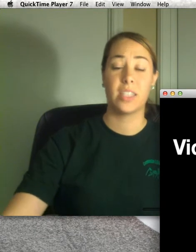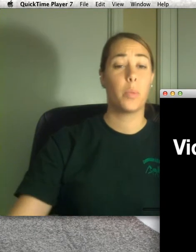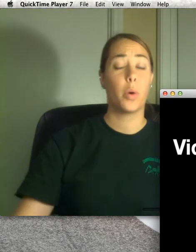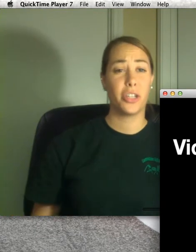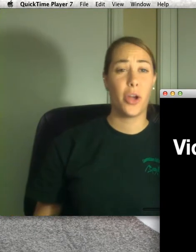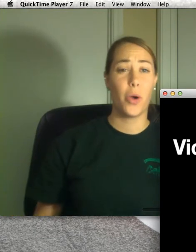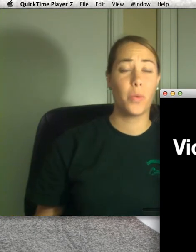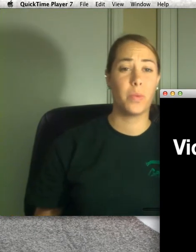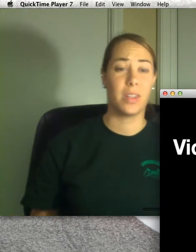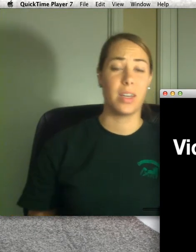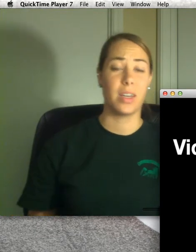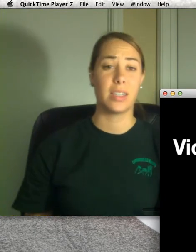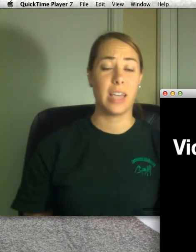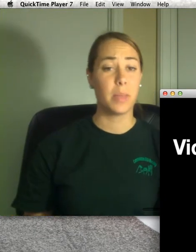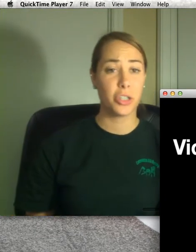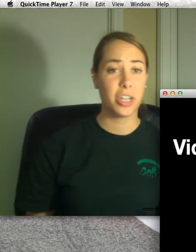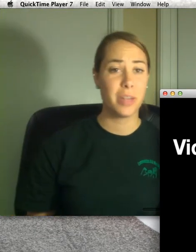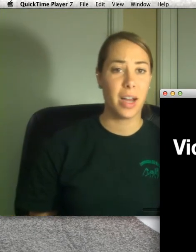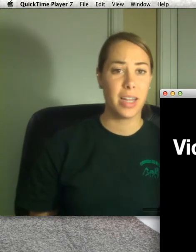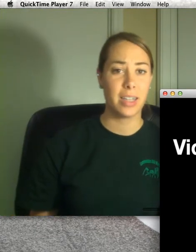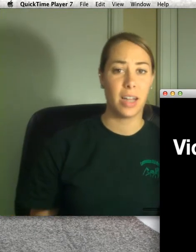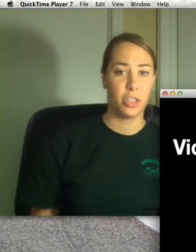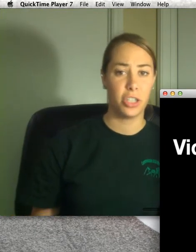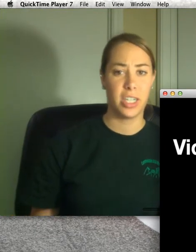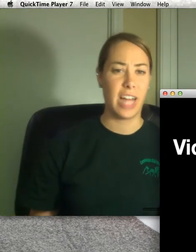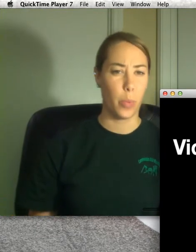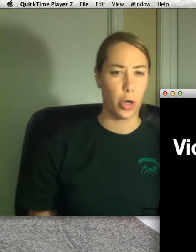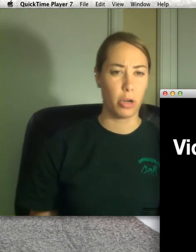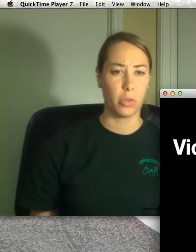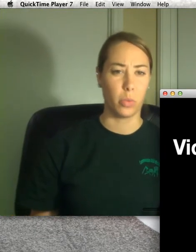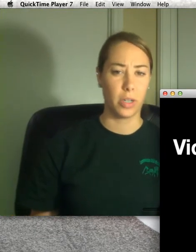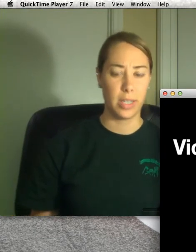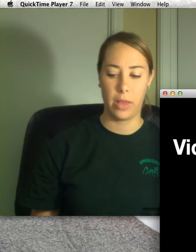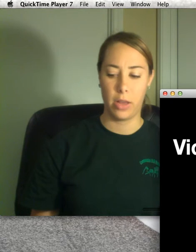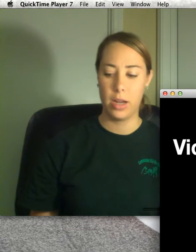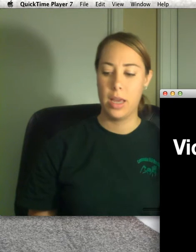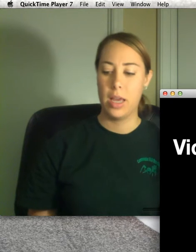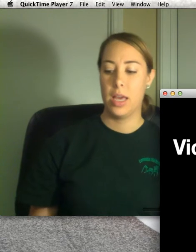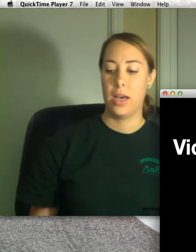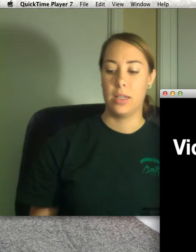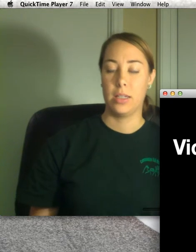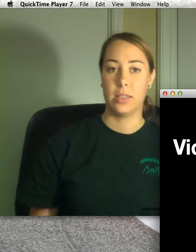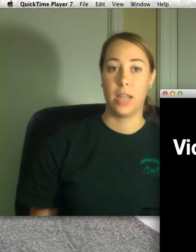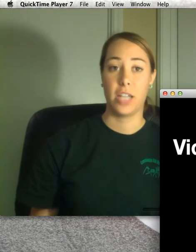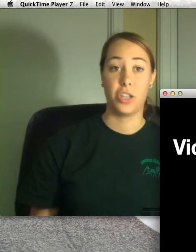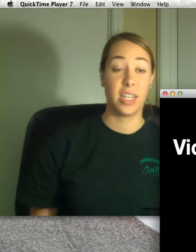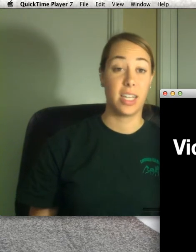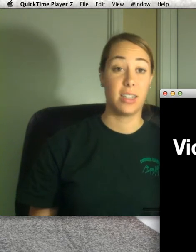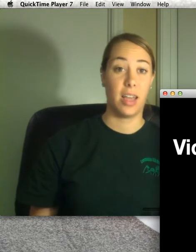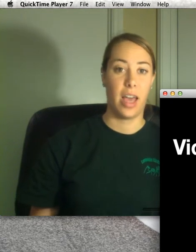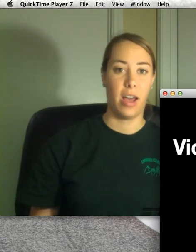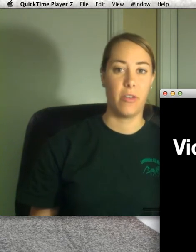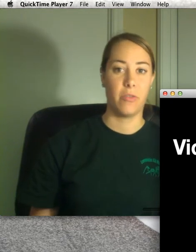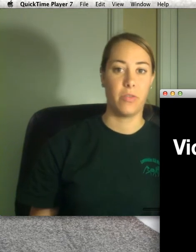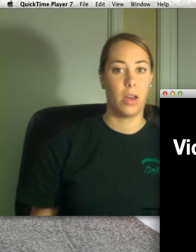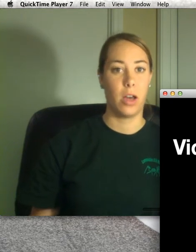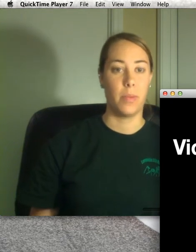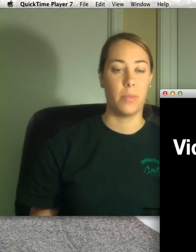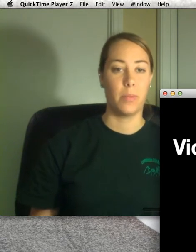It's important to know the chemistry behind hydrogen and how particles work together. Hydrogen can